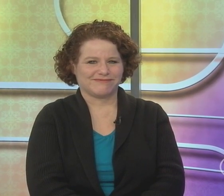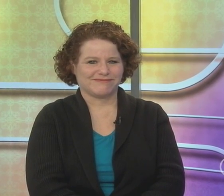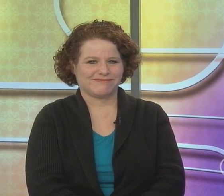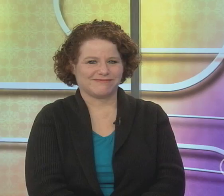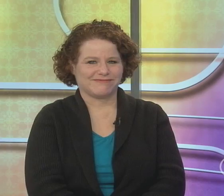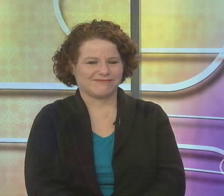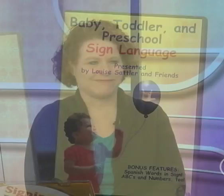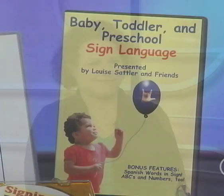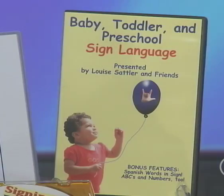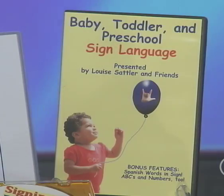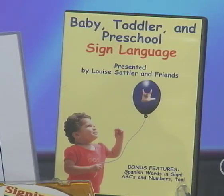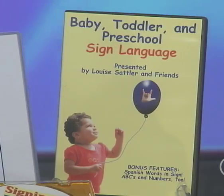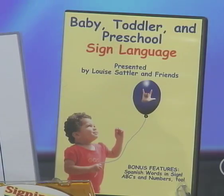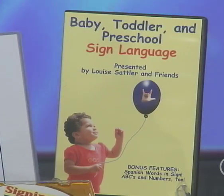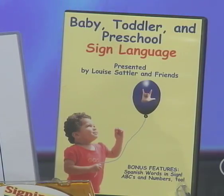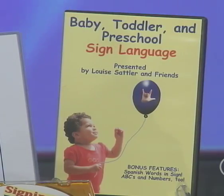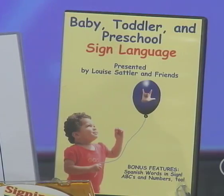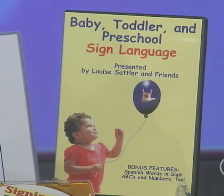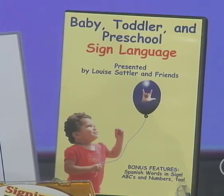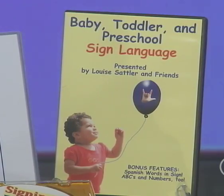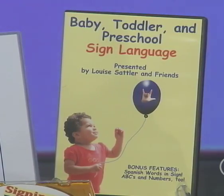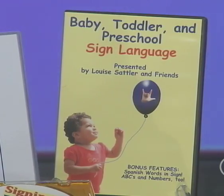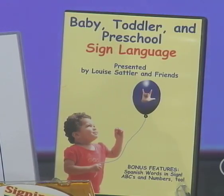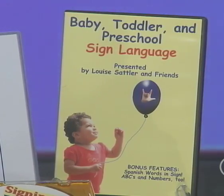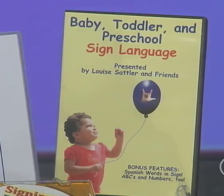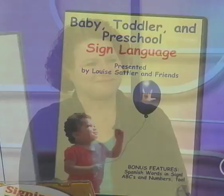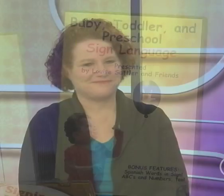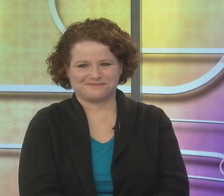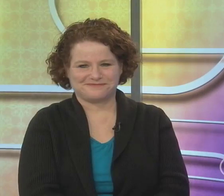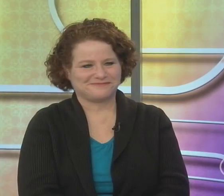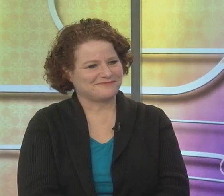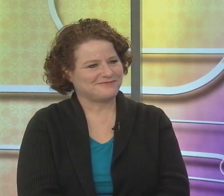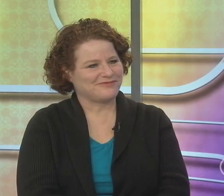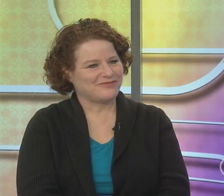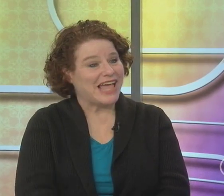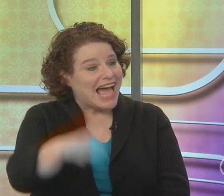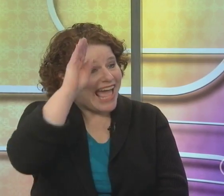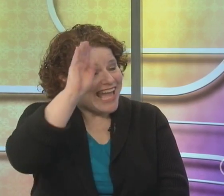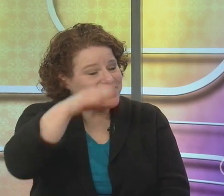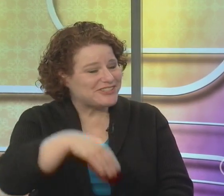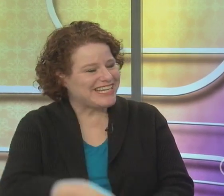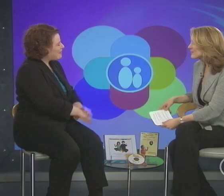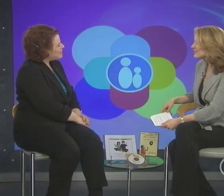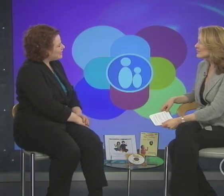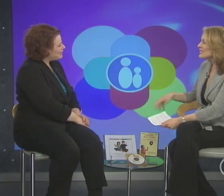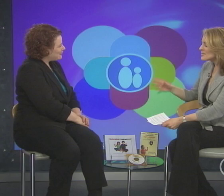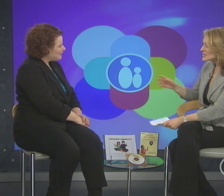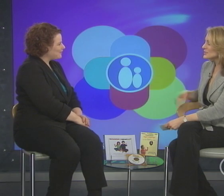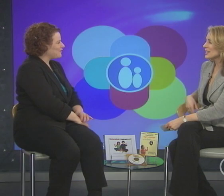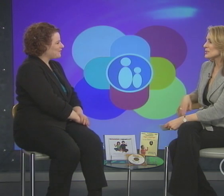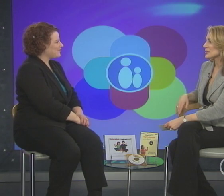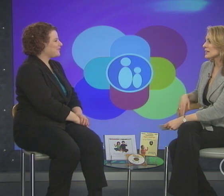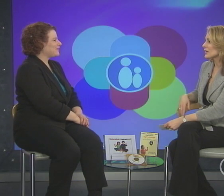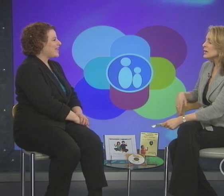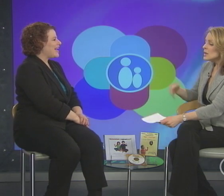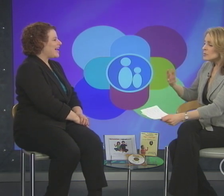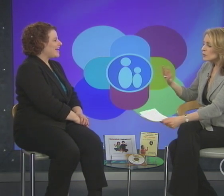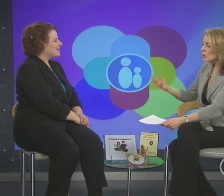DVD, Juli Auclair, is here to talk about teaching your baby to sign. How good to have you. Hey Julie, how are you? I'm so glad you're here. Before we